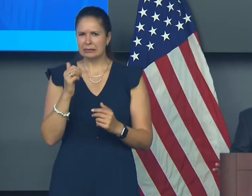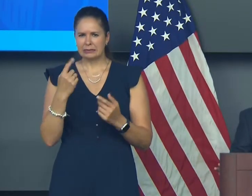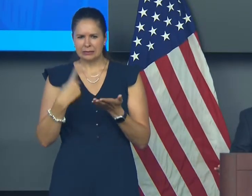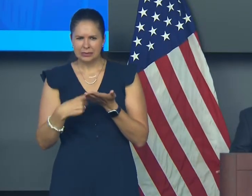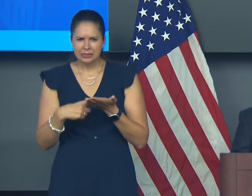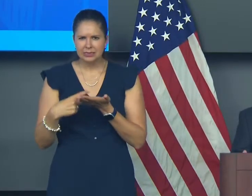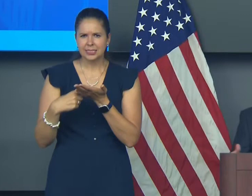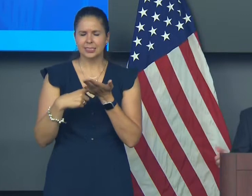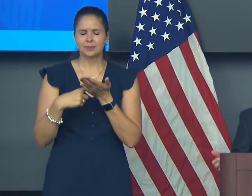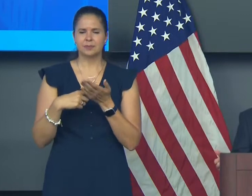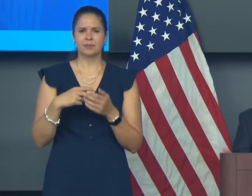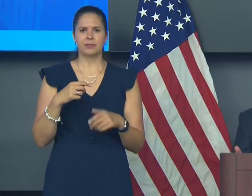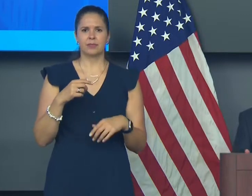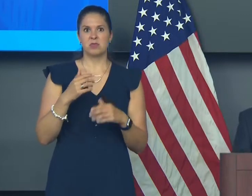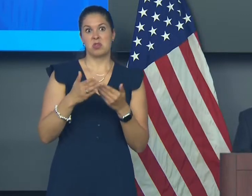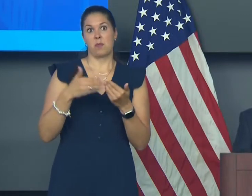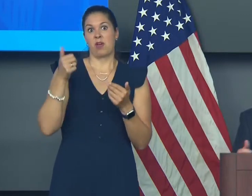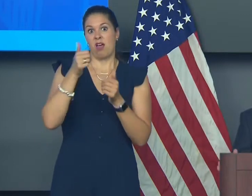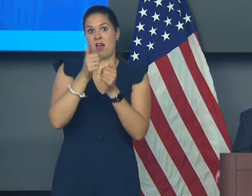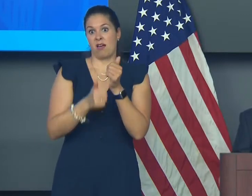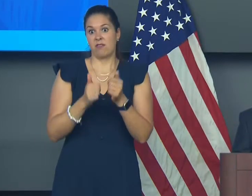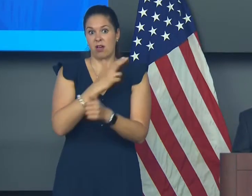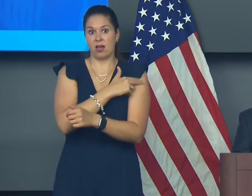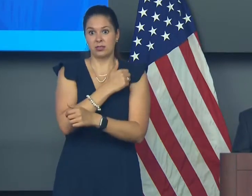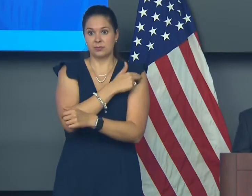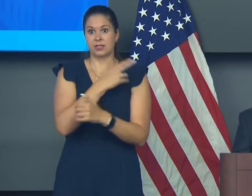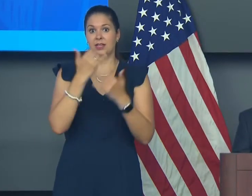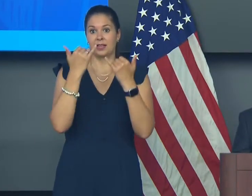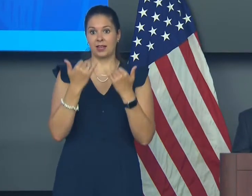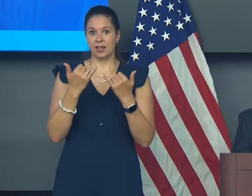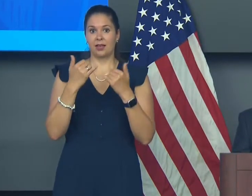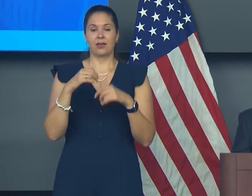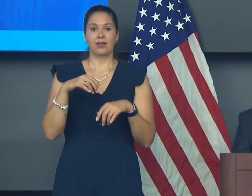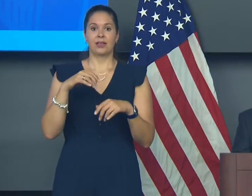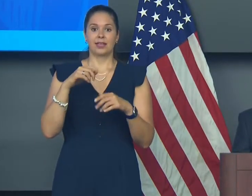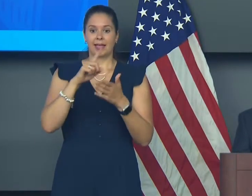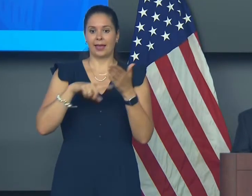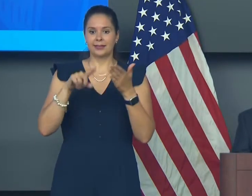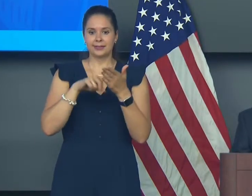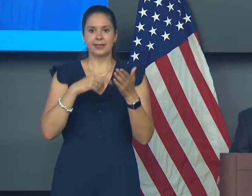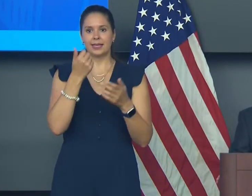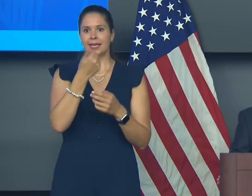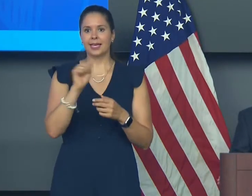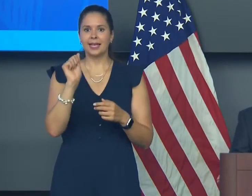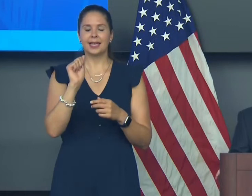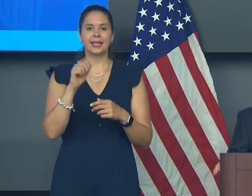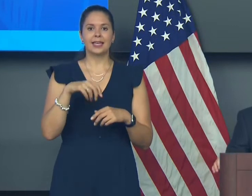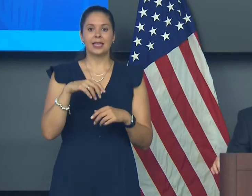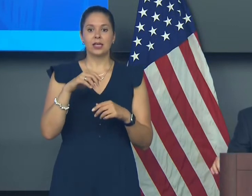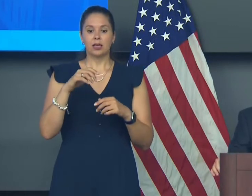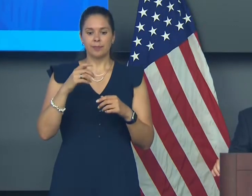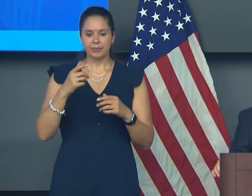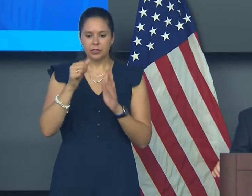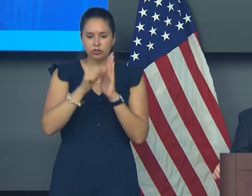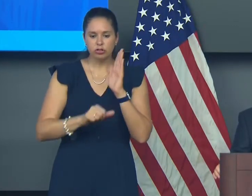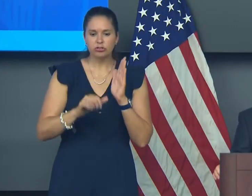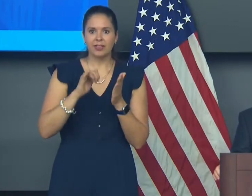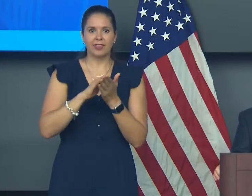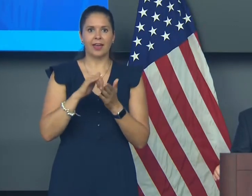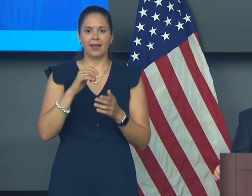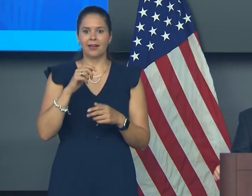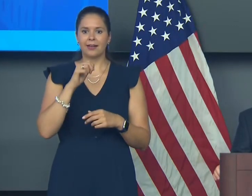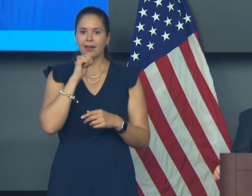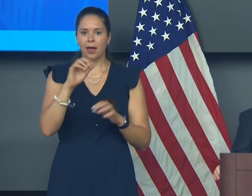through. Nearly every hospital has now canceled elective or non-emergent procedures. There's probably some